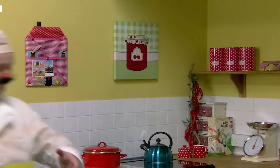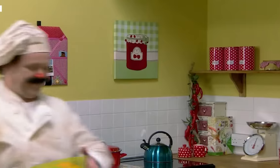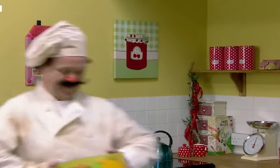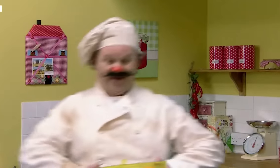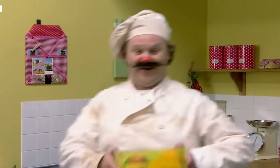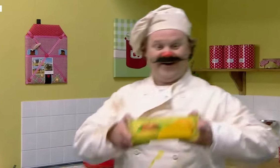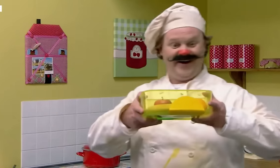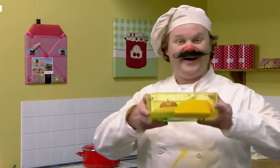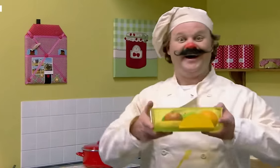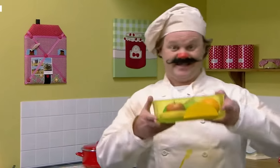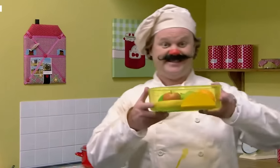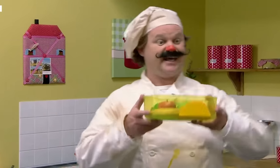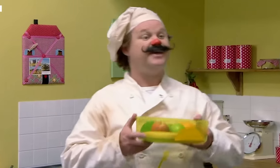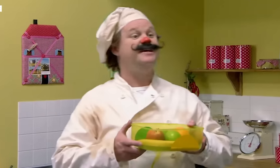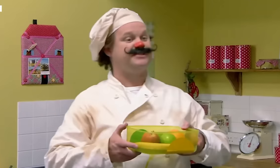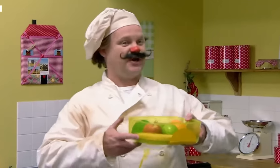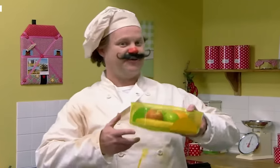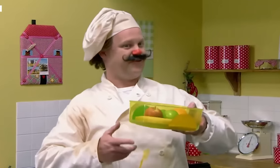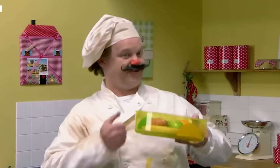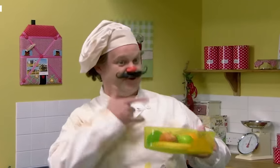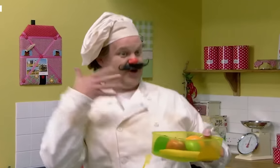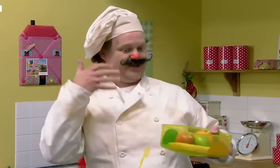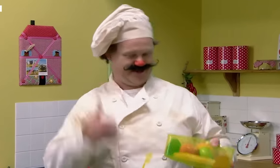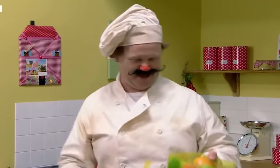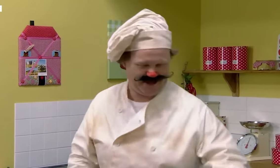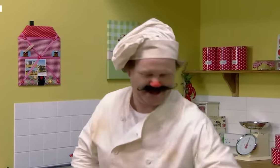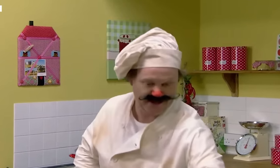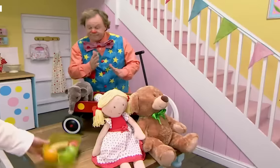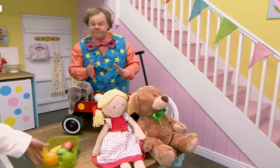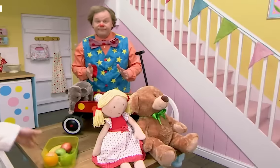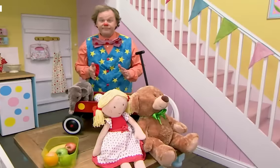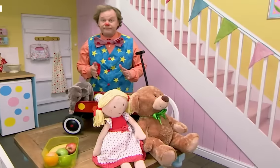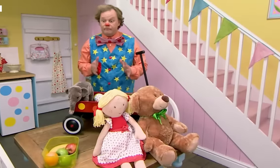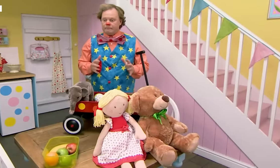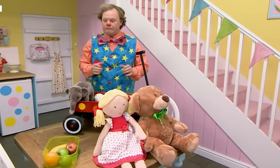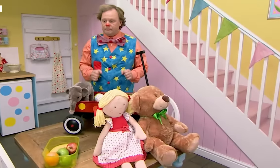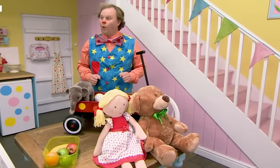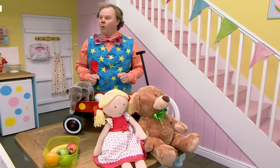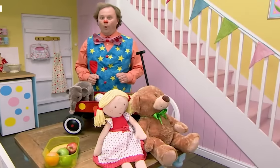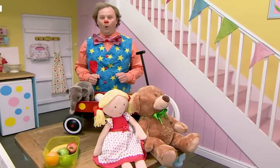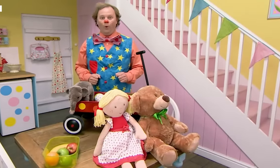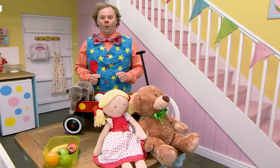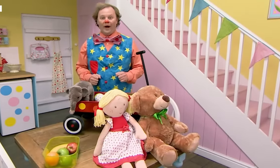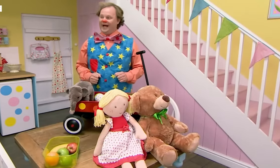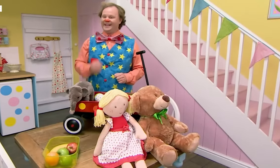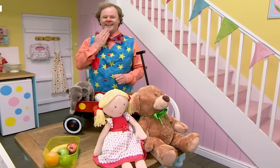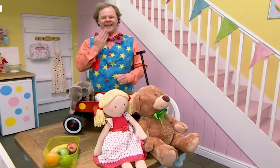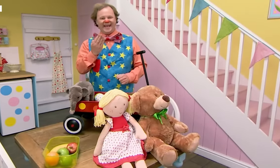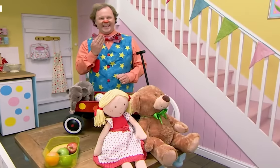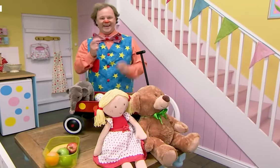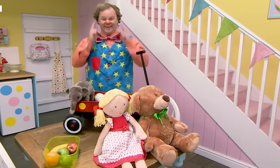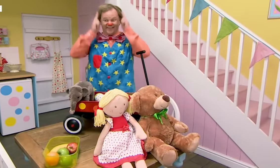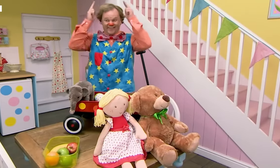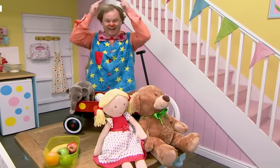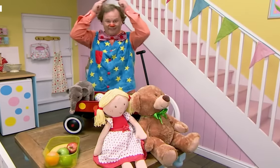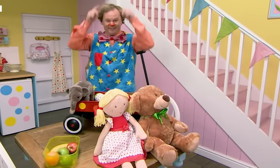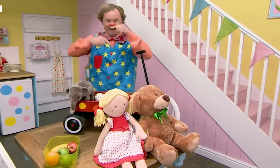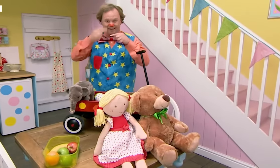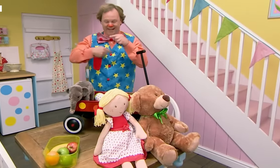Aha! There is your fruit. Oh, thank you, Chef